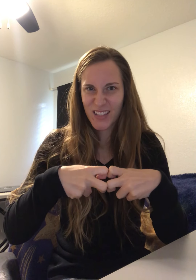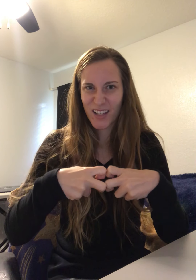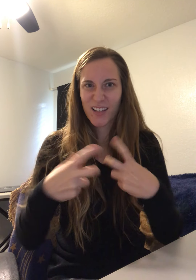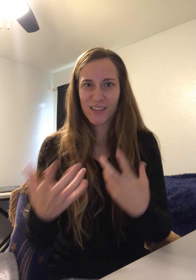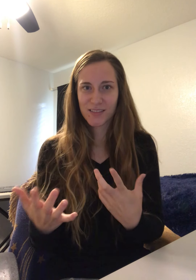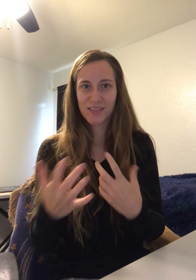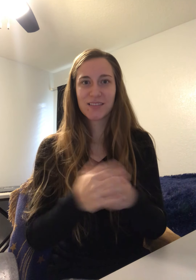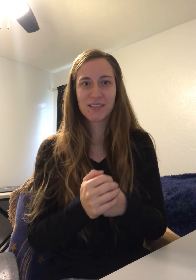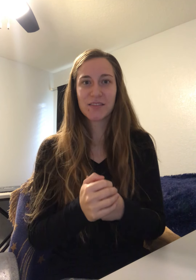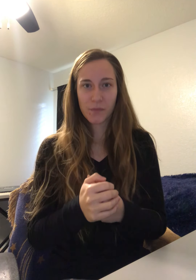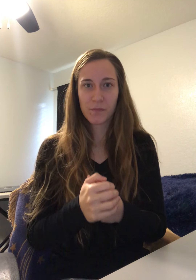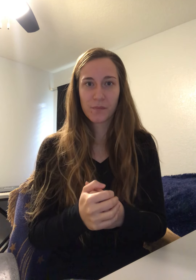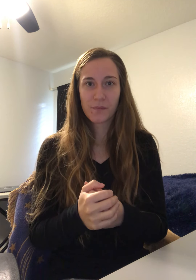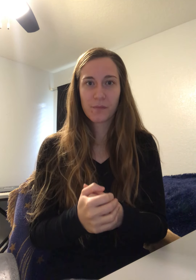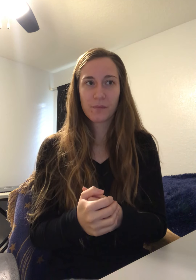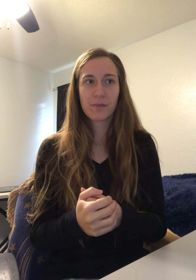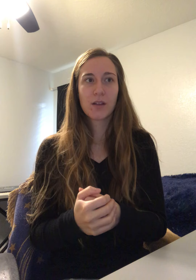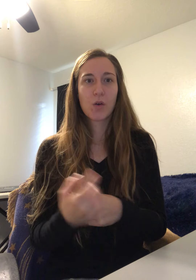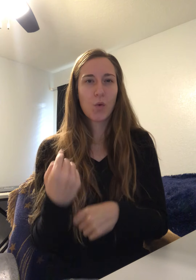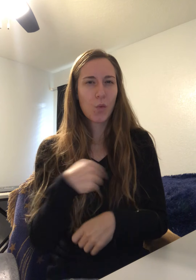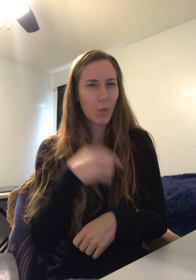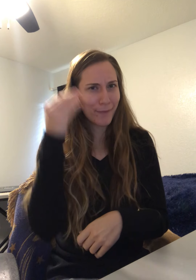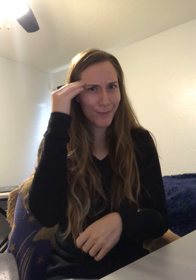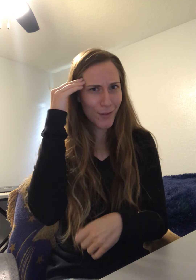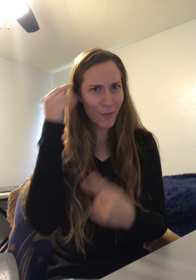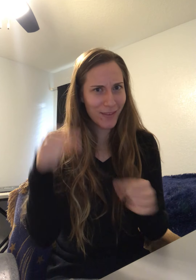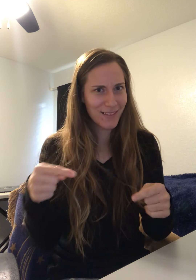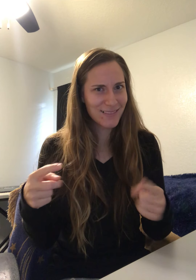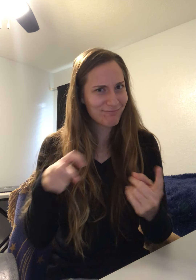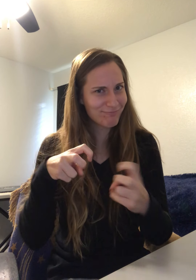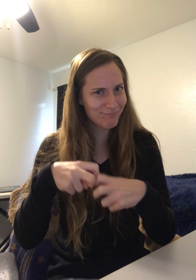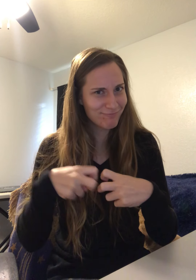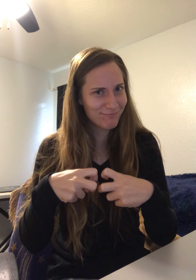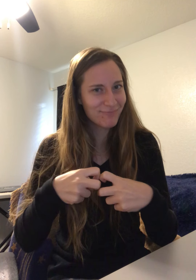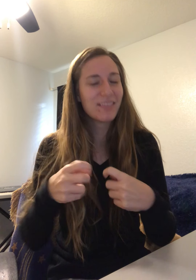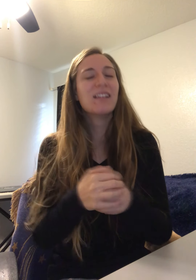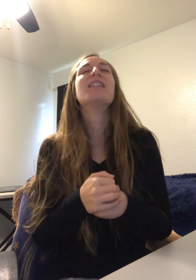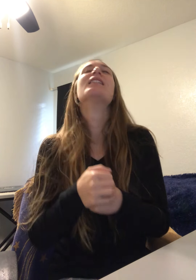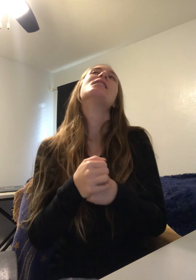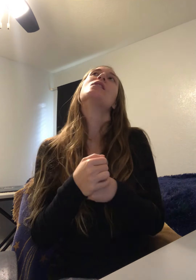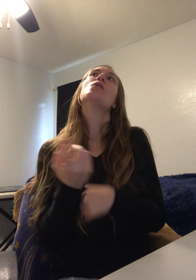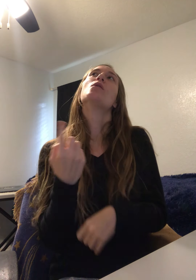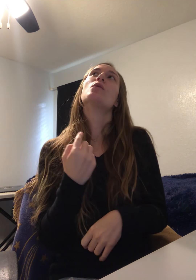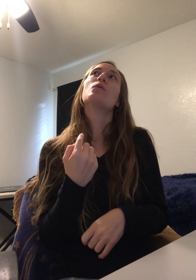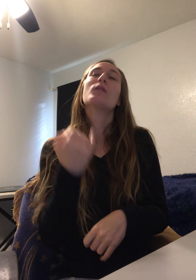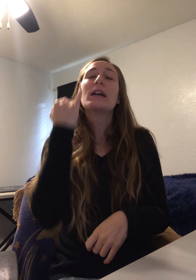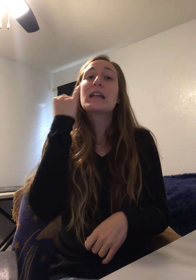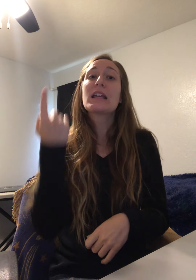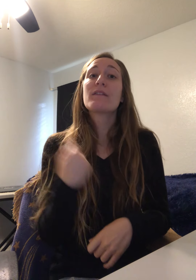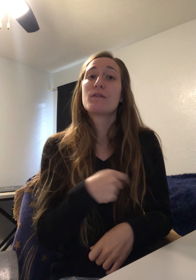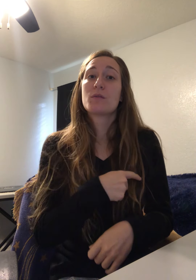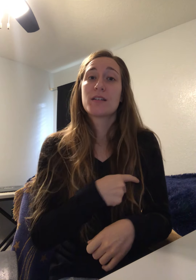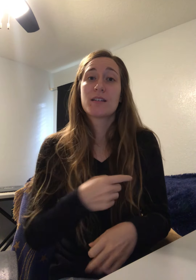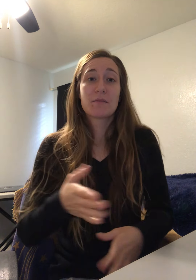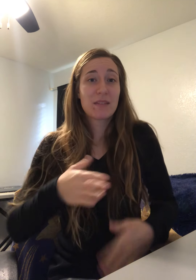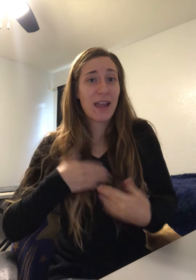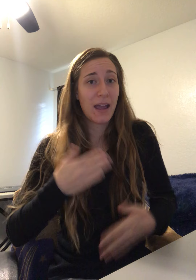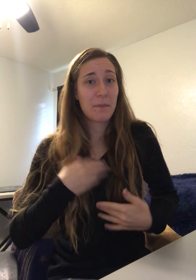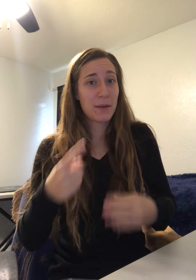all subjective. And so if we can start taking pleasure in that idea instead of feeling threatened by it, I think we'll be invited into a kind